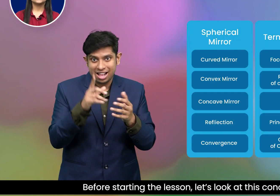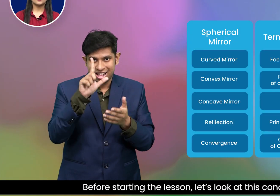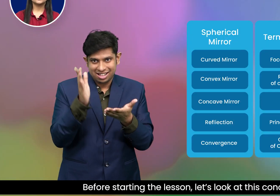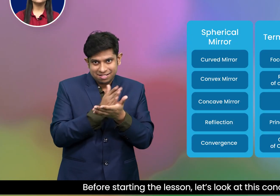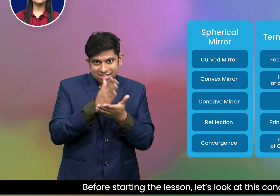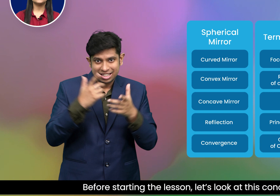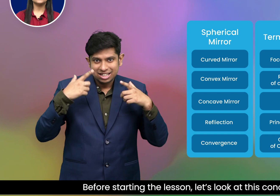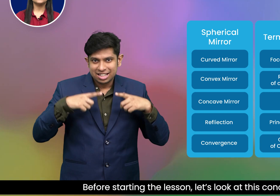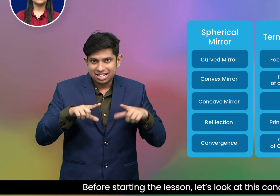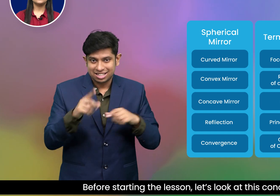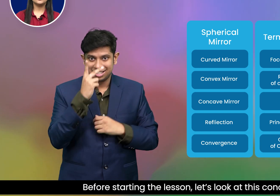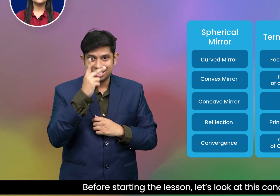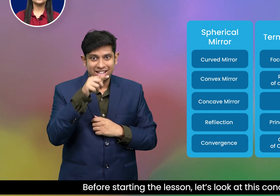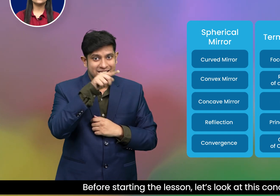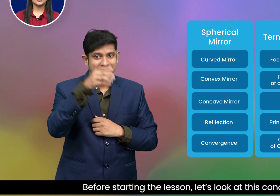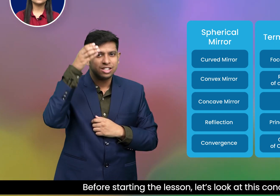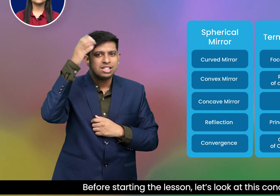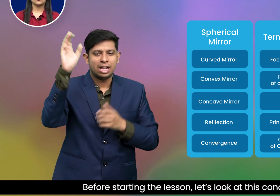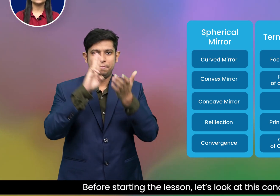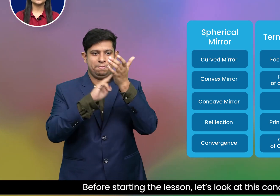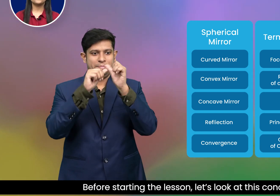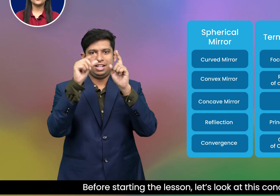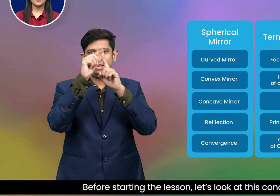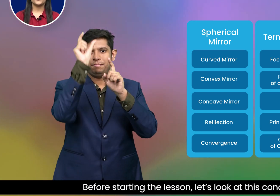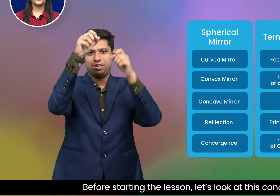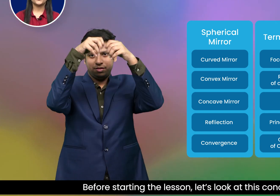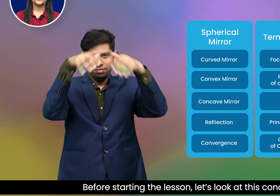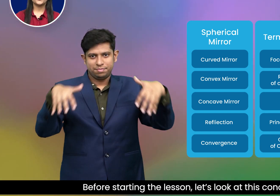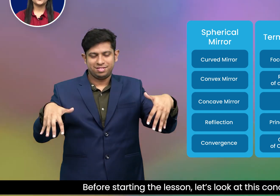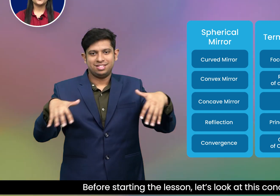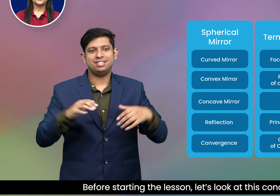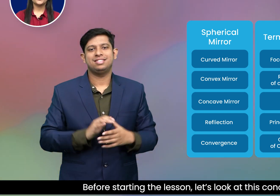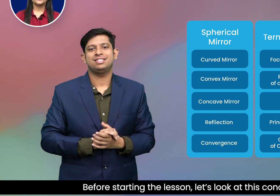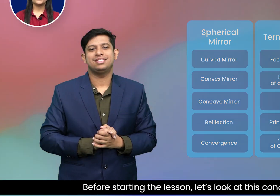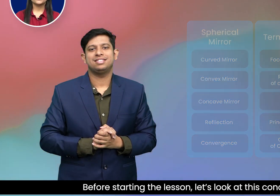Before starting the lesson, let's look at this concept map.